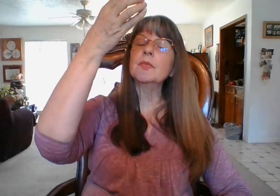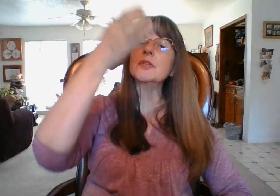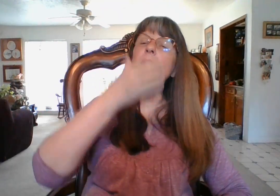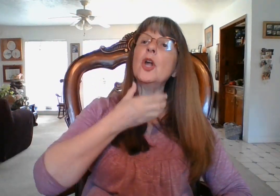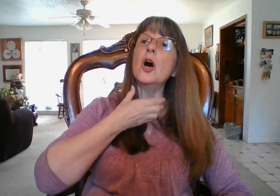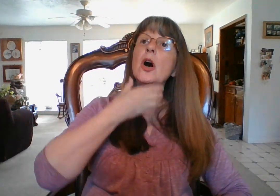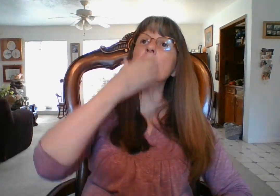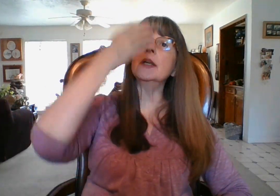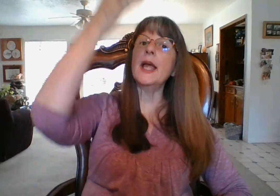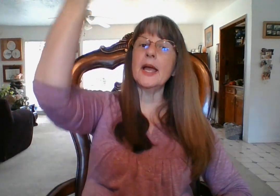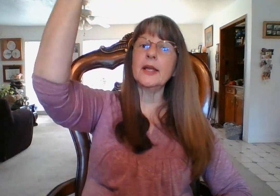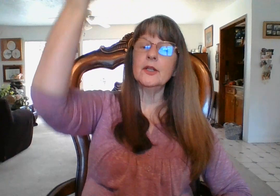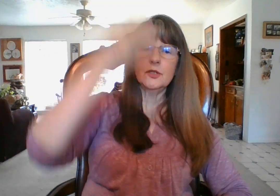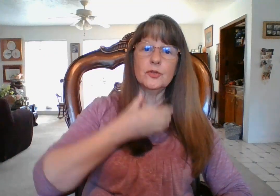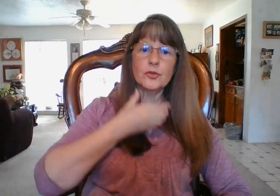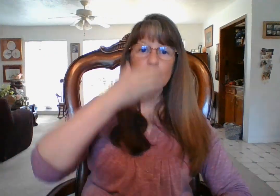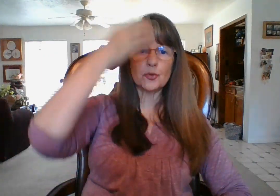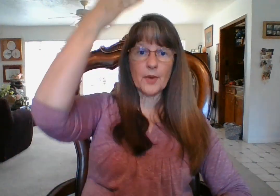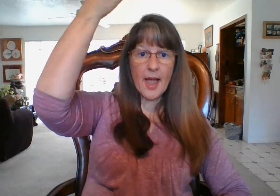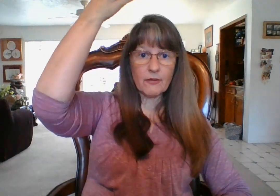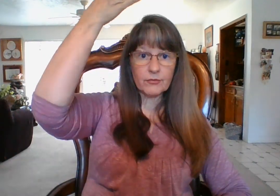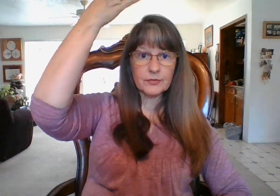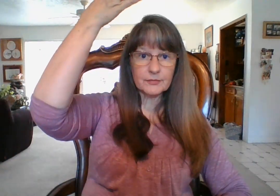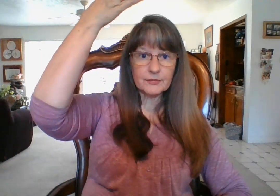It's that long neck. Giraffe.